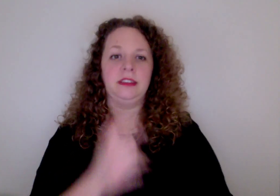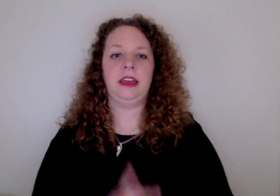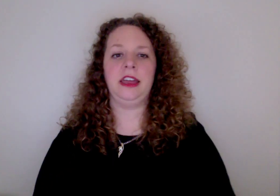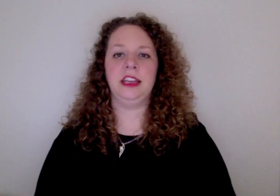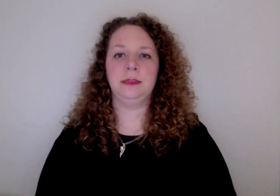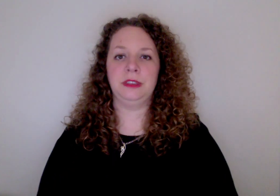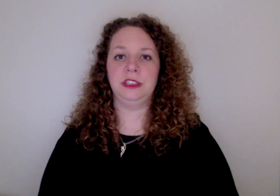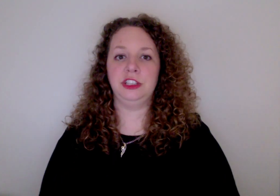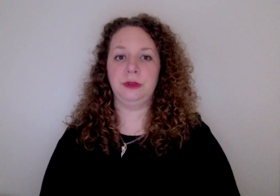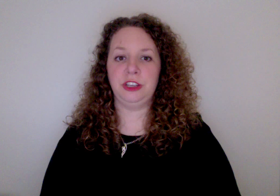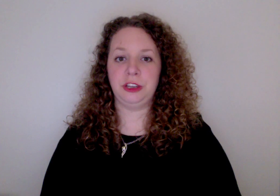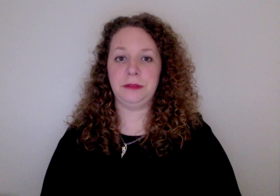Okay, explain the situation.